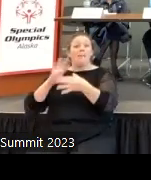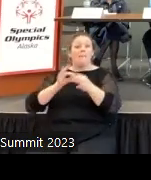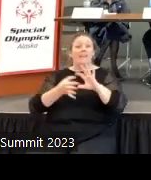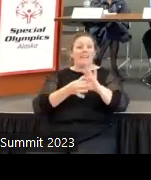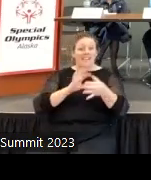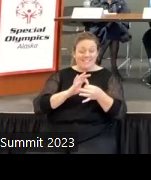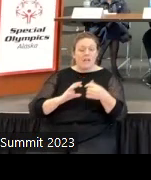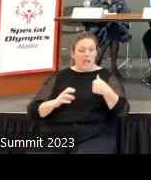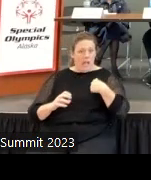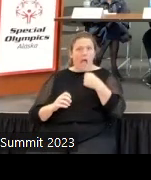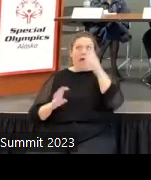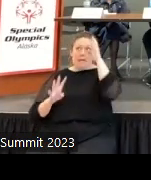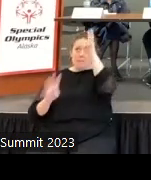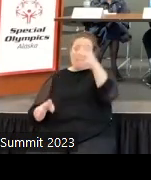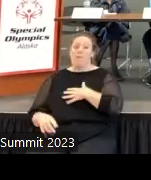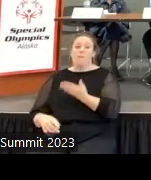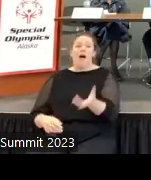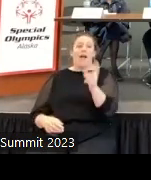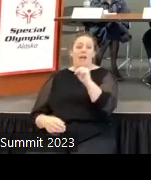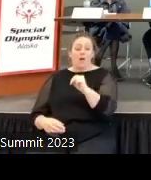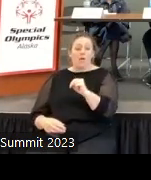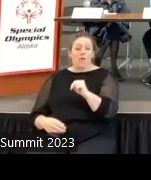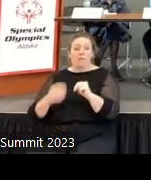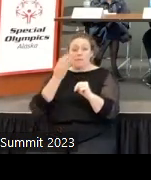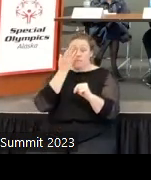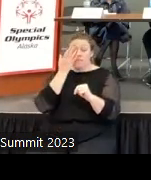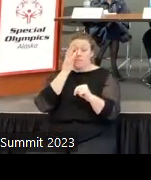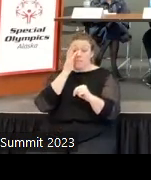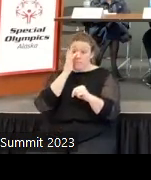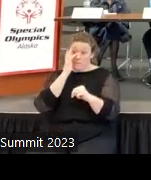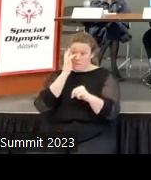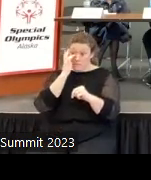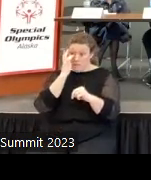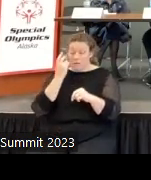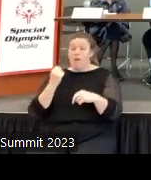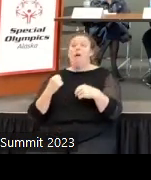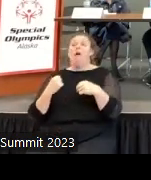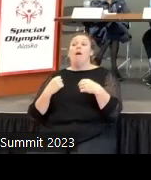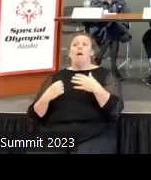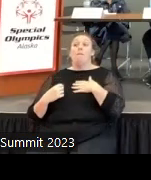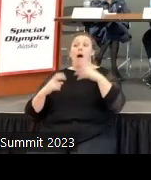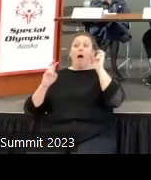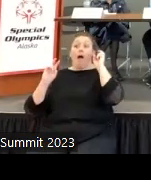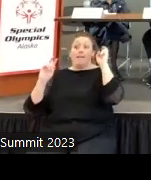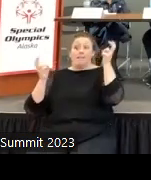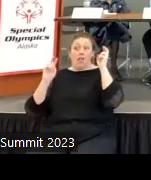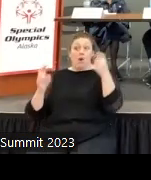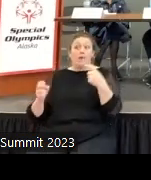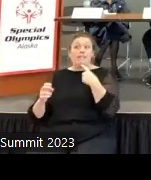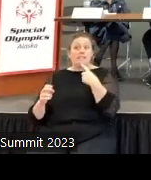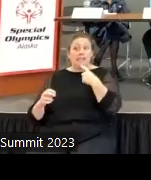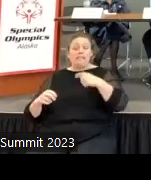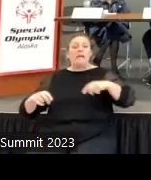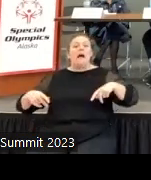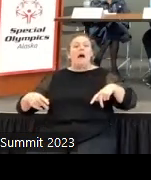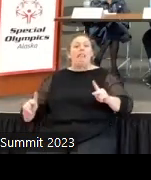Olympics slogan is, let me win, but if I cannot win, let me be brave and attempt. My slogan is, God is my strength